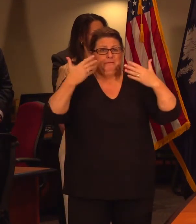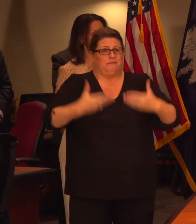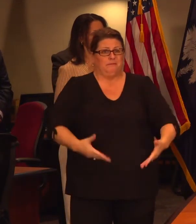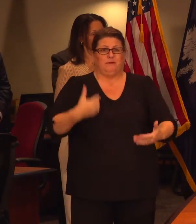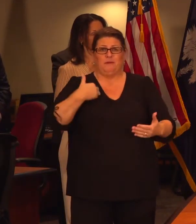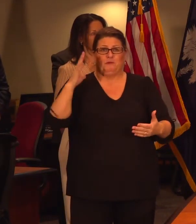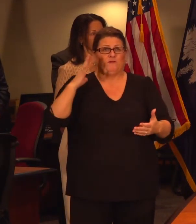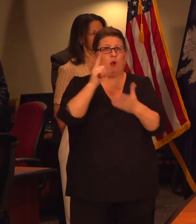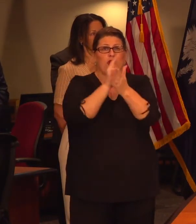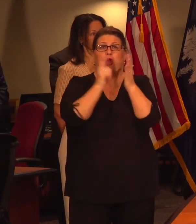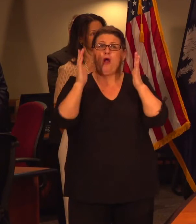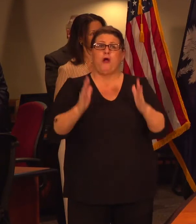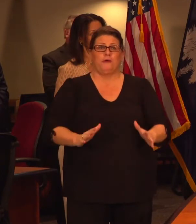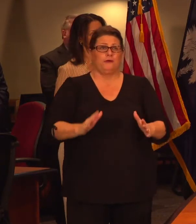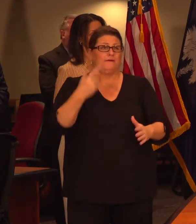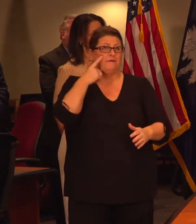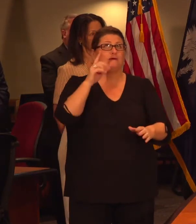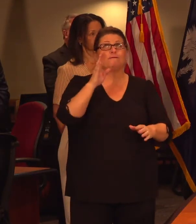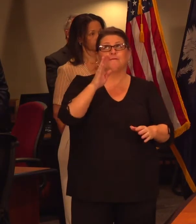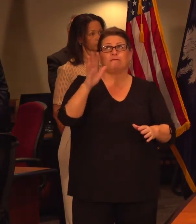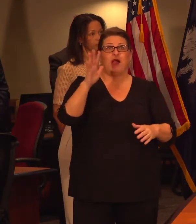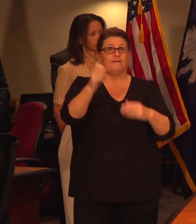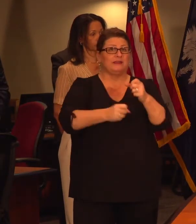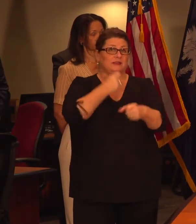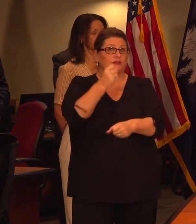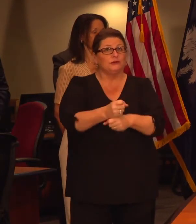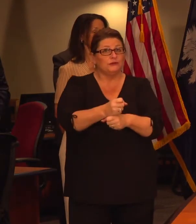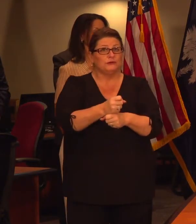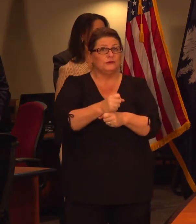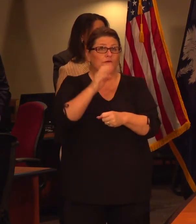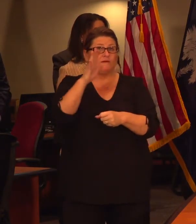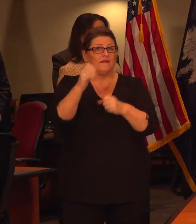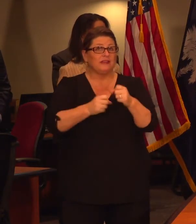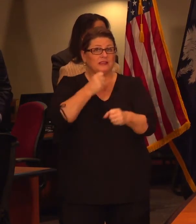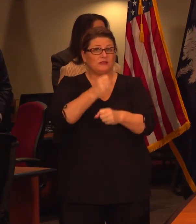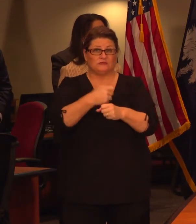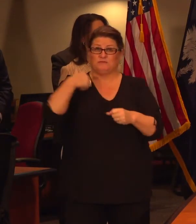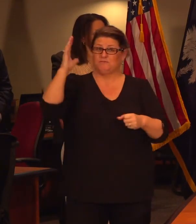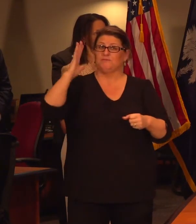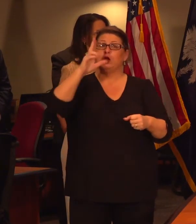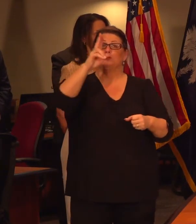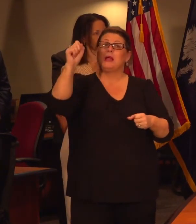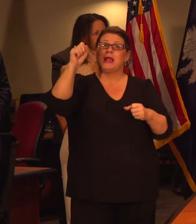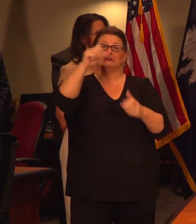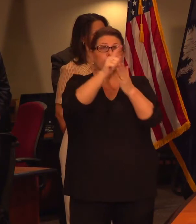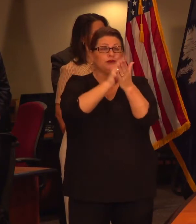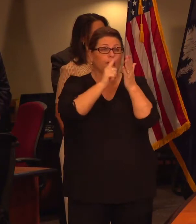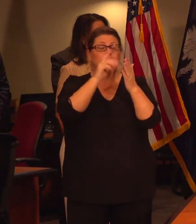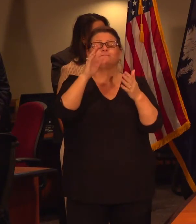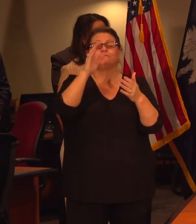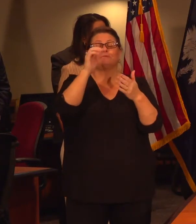lawyer practicing attorney for 44, 45 years, several years as U.S. Attorney and several years as Attorney